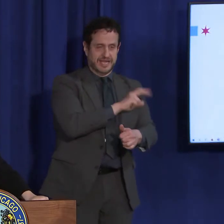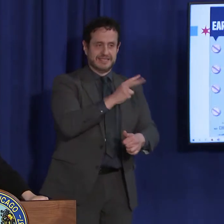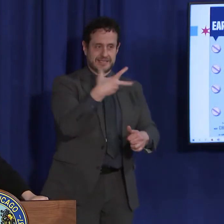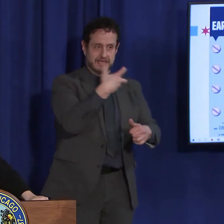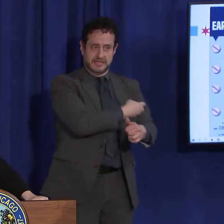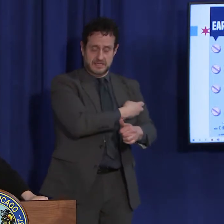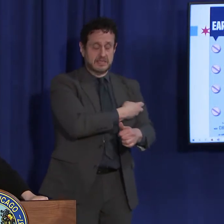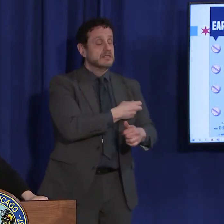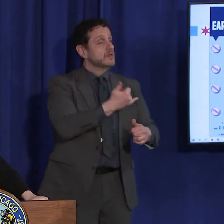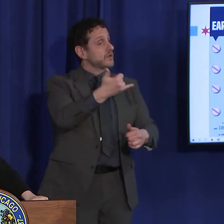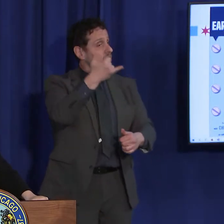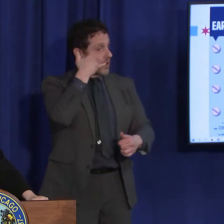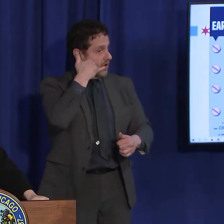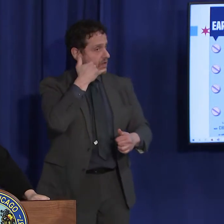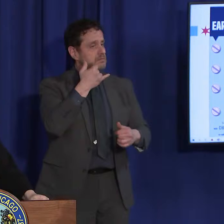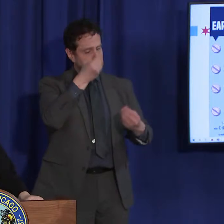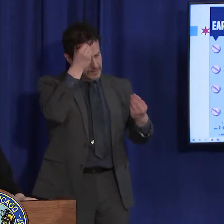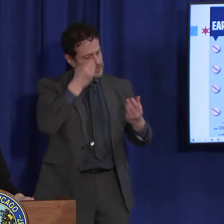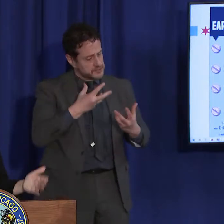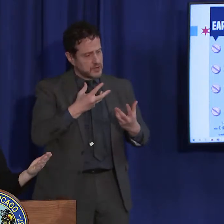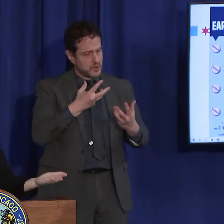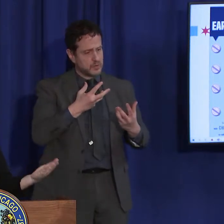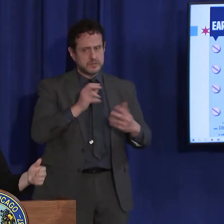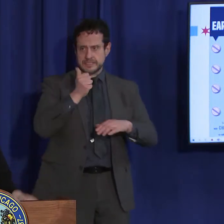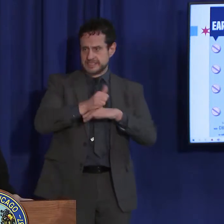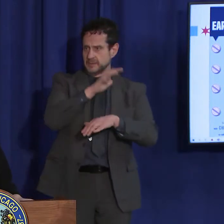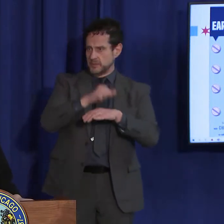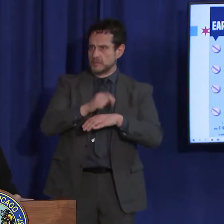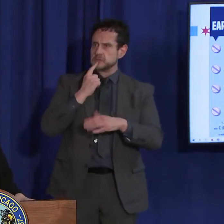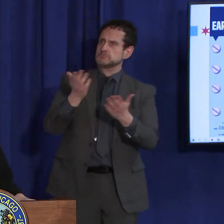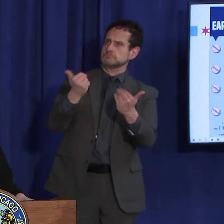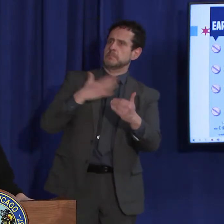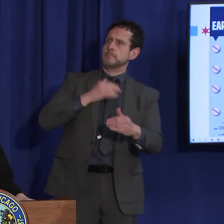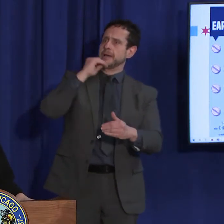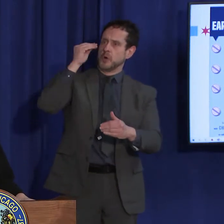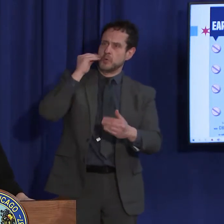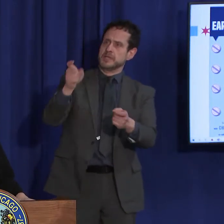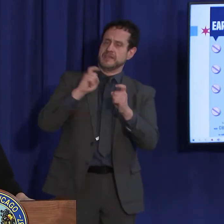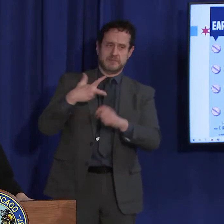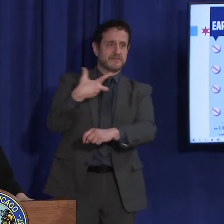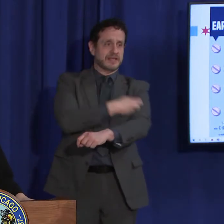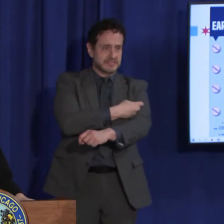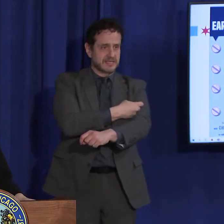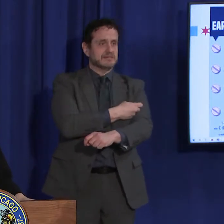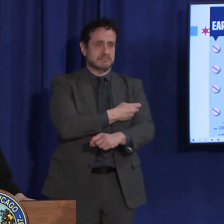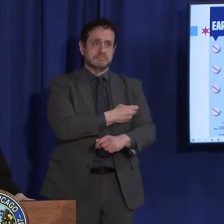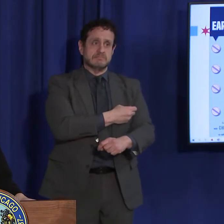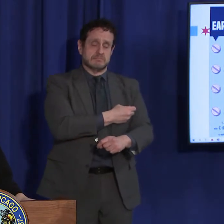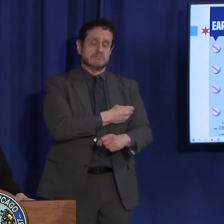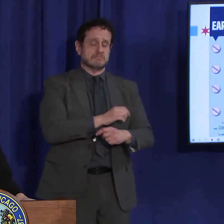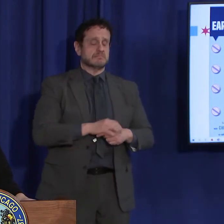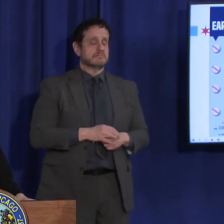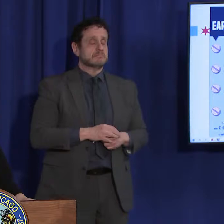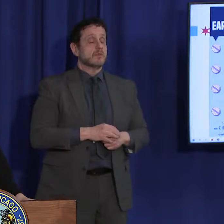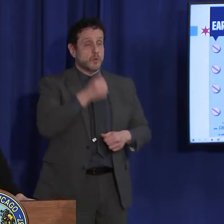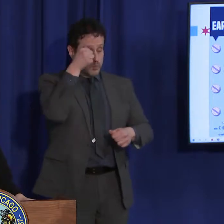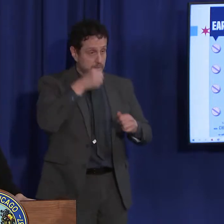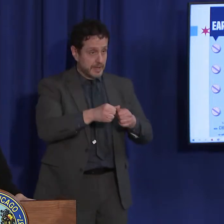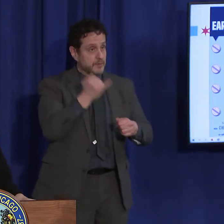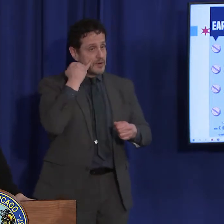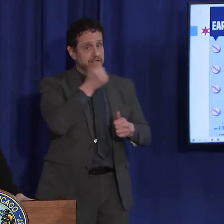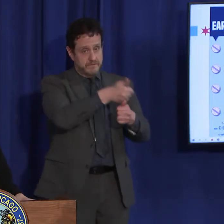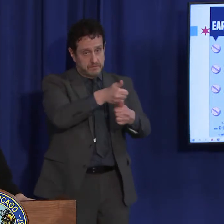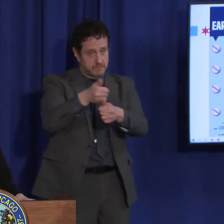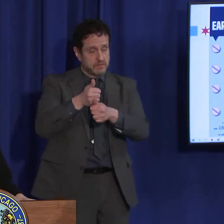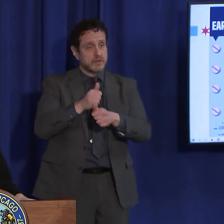us a call, as always, where you want to get that. The last thing I want to say is a reminder that if you are over 65 or you